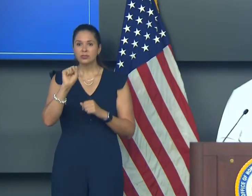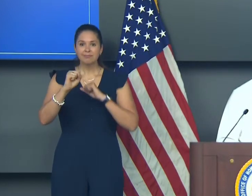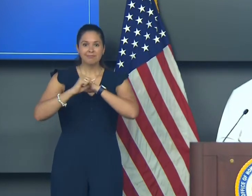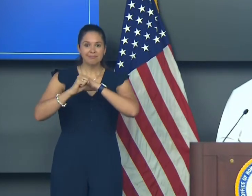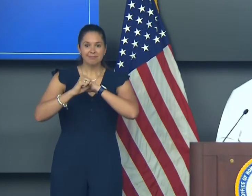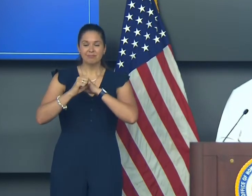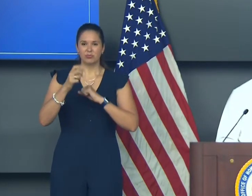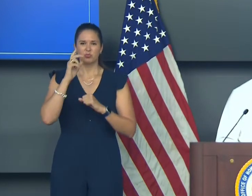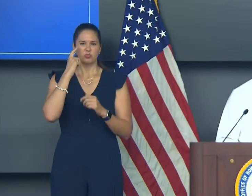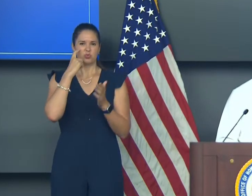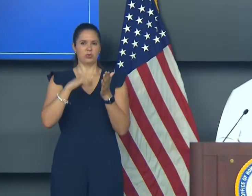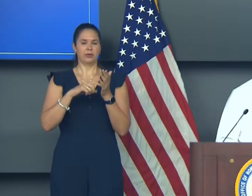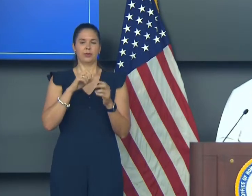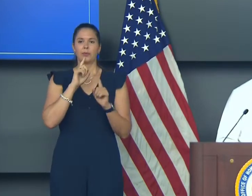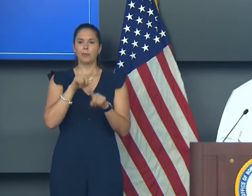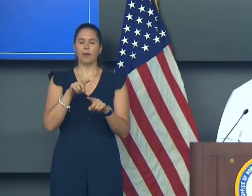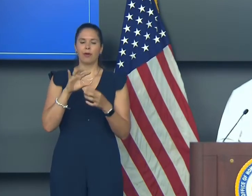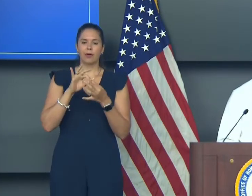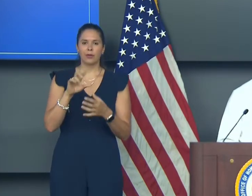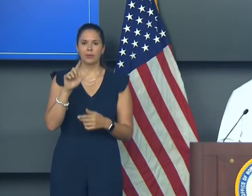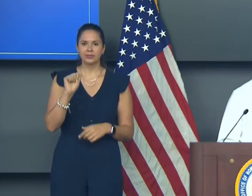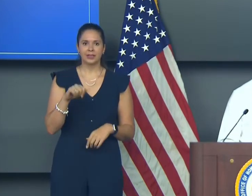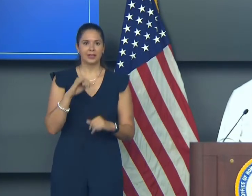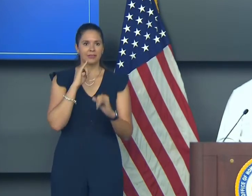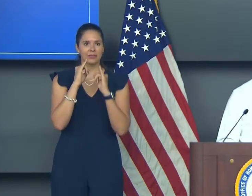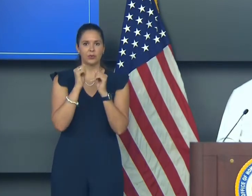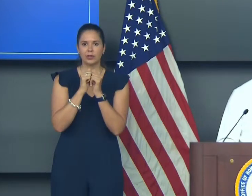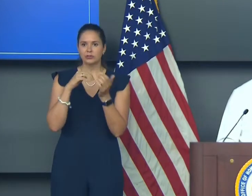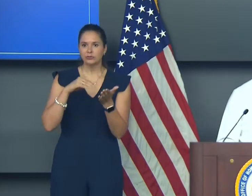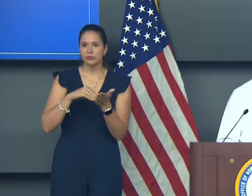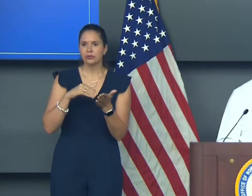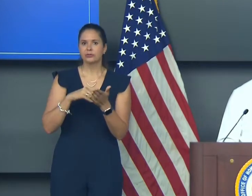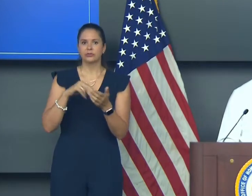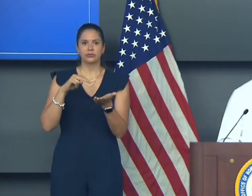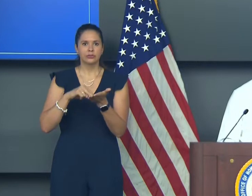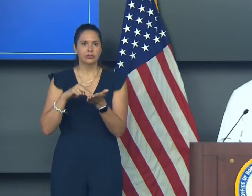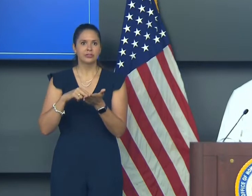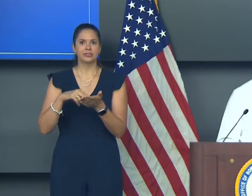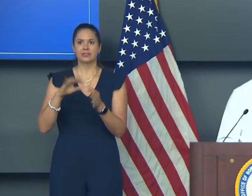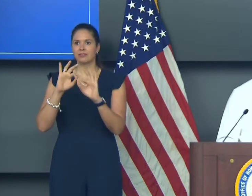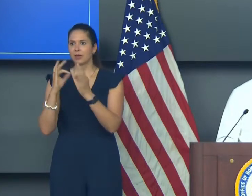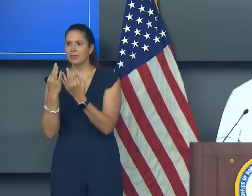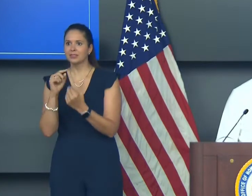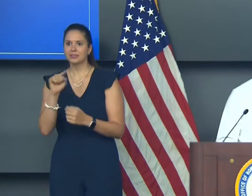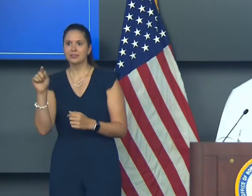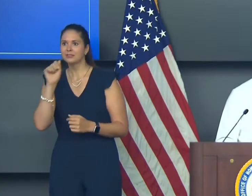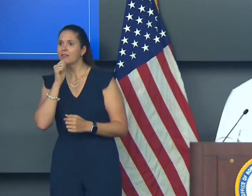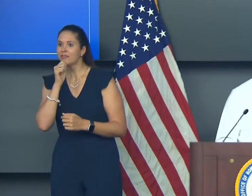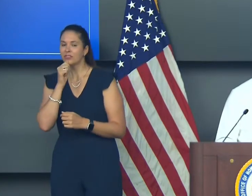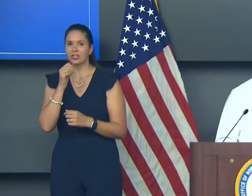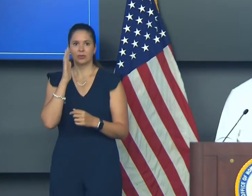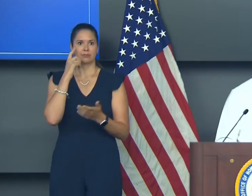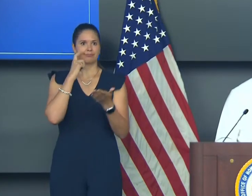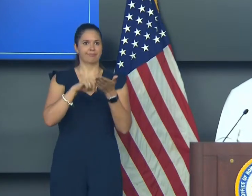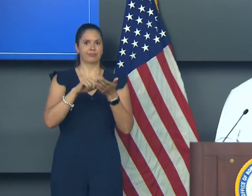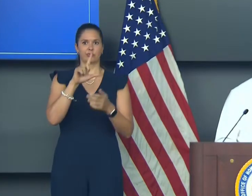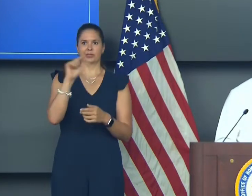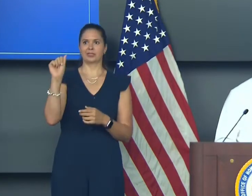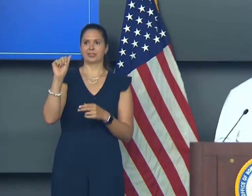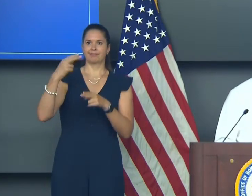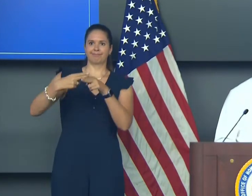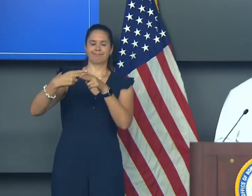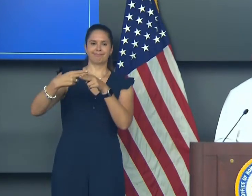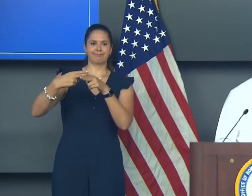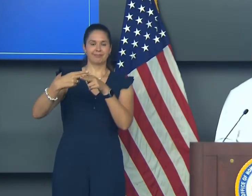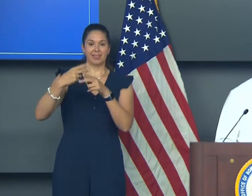reports from Louisiana, interviews with doctors, nurses, or families who are suffering. So